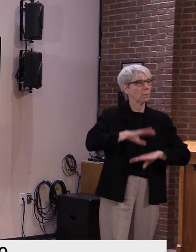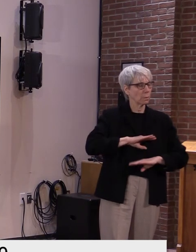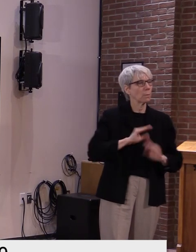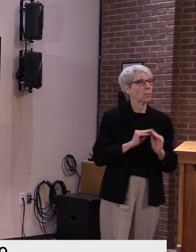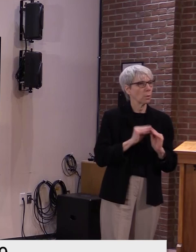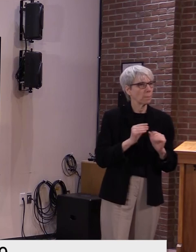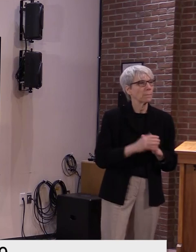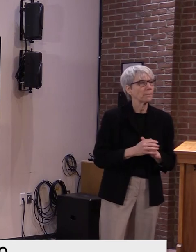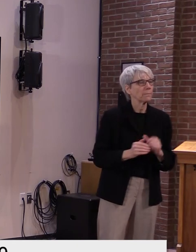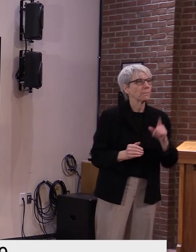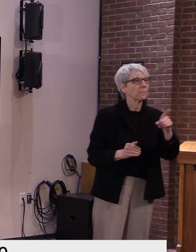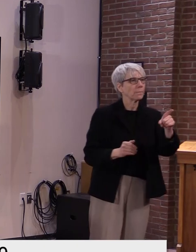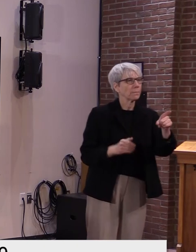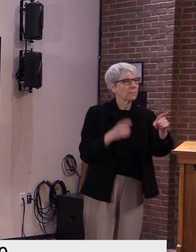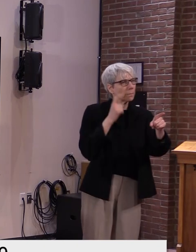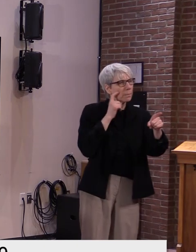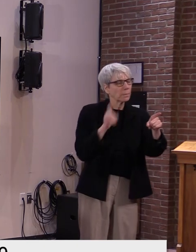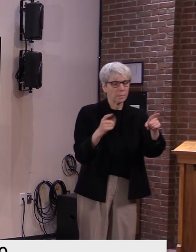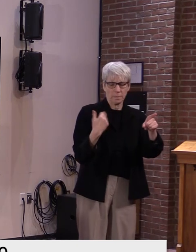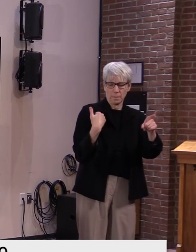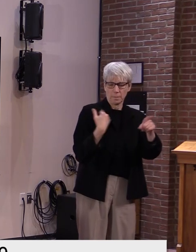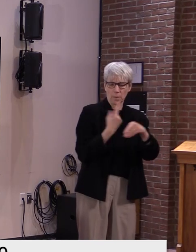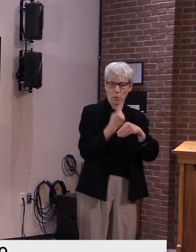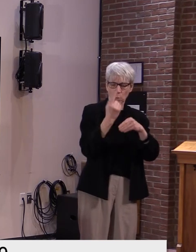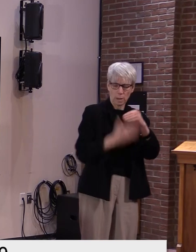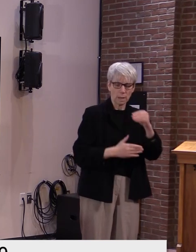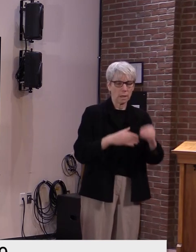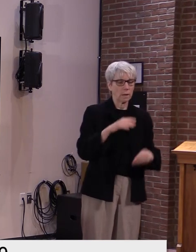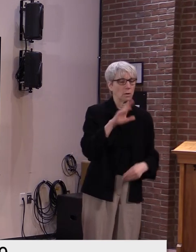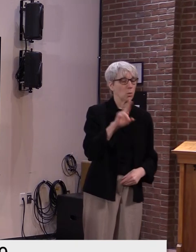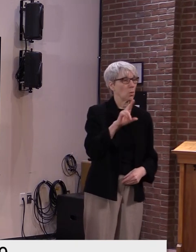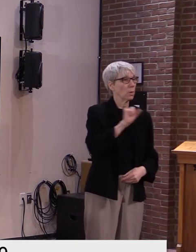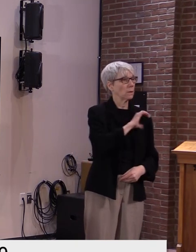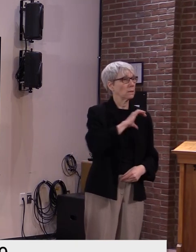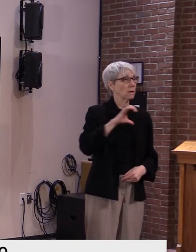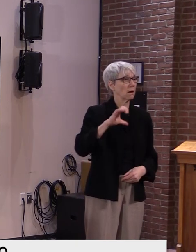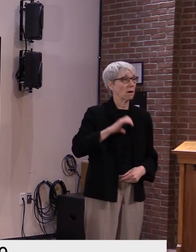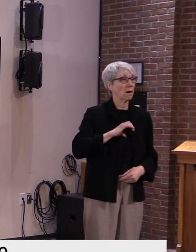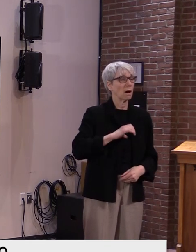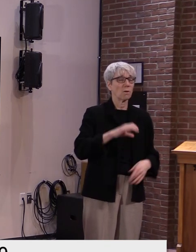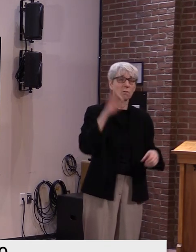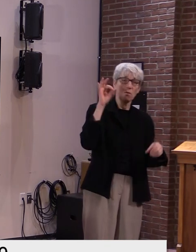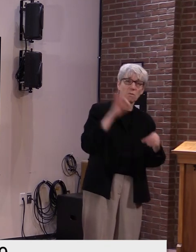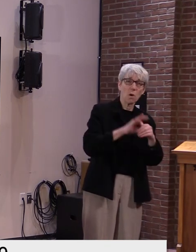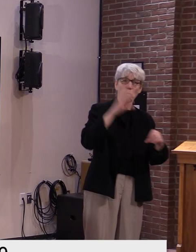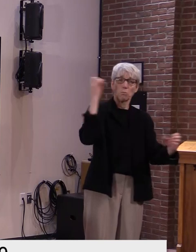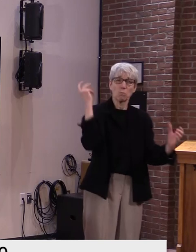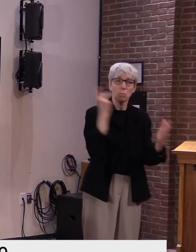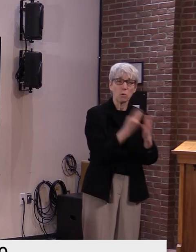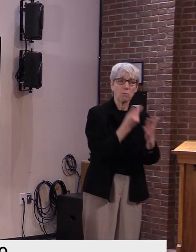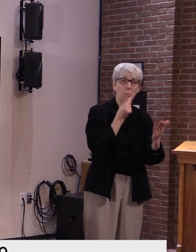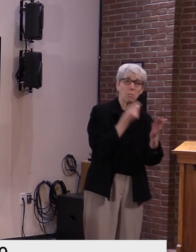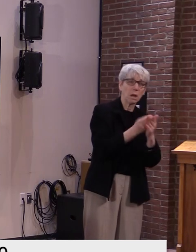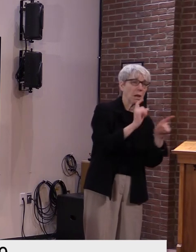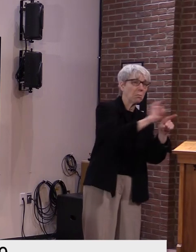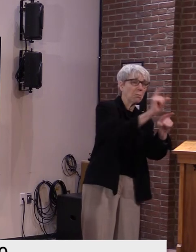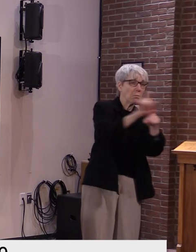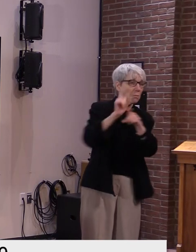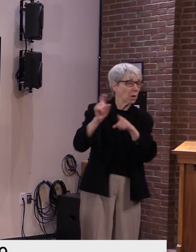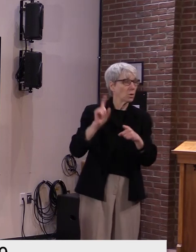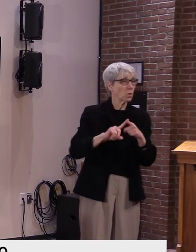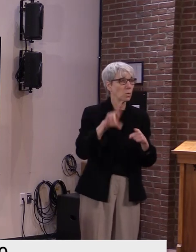weekend, a new stimulus package from Congress remains elusive. You know, we've been hearing